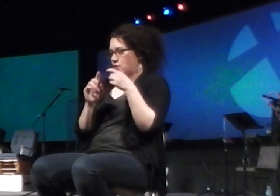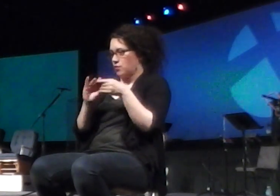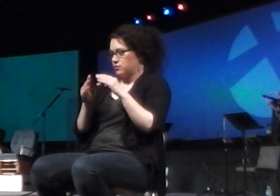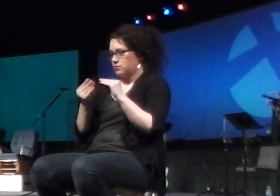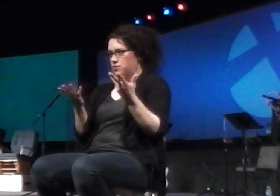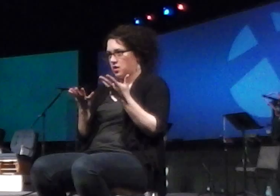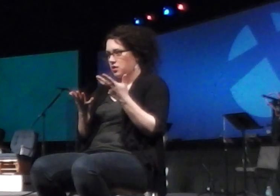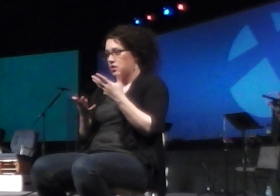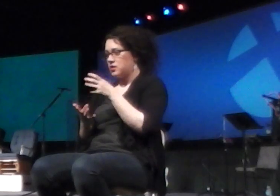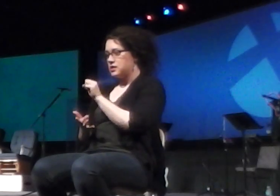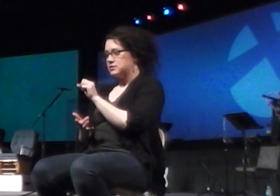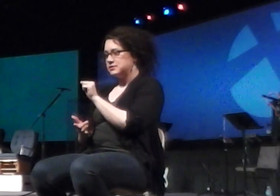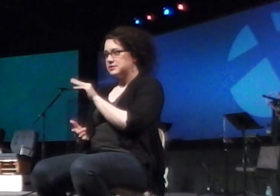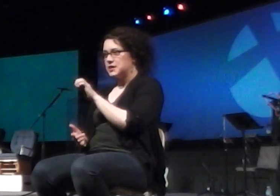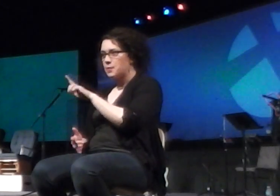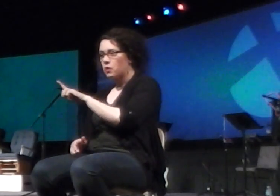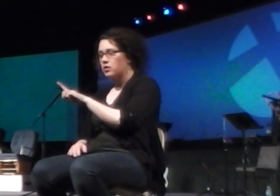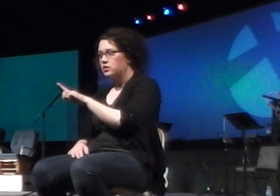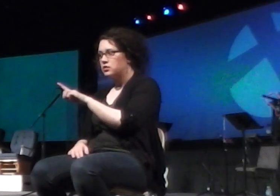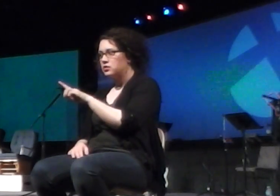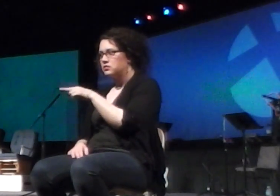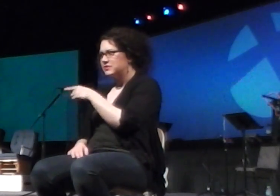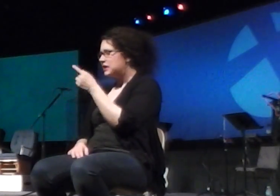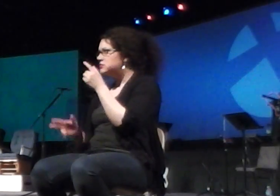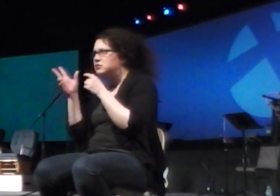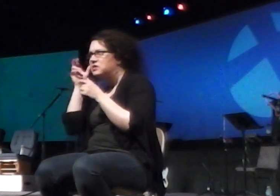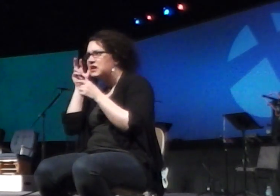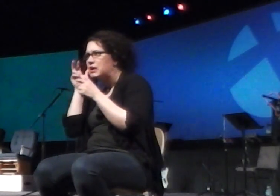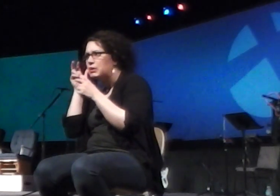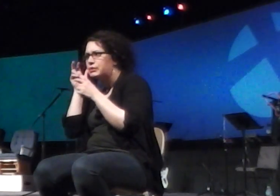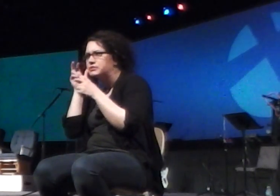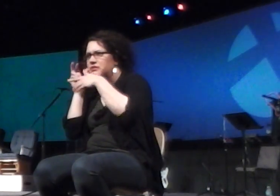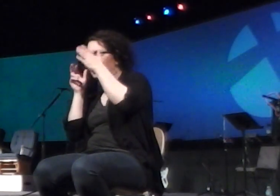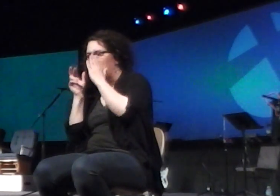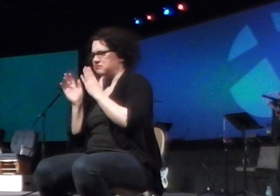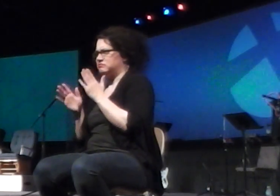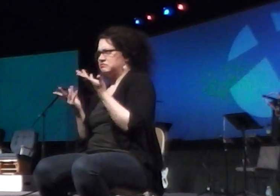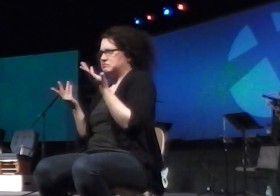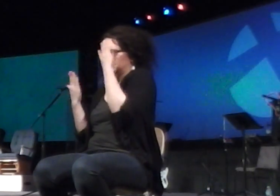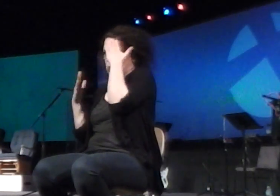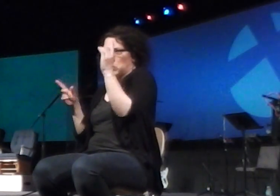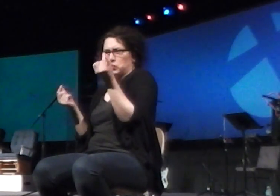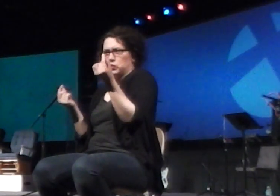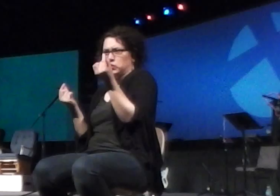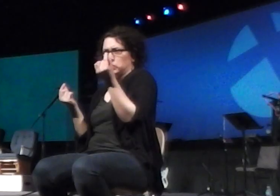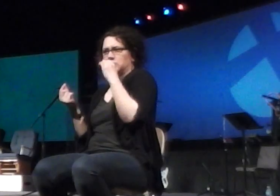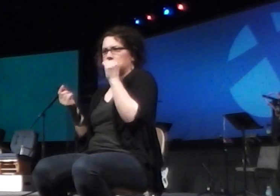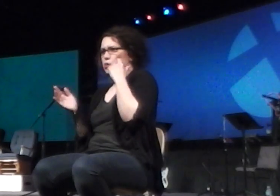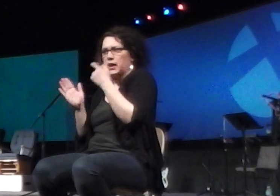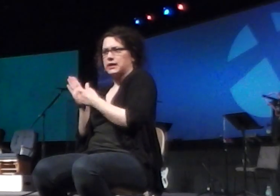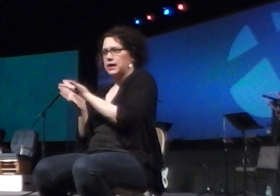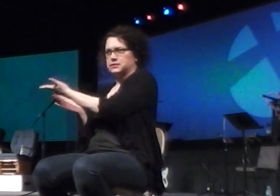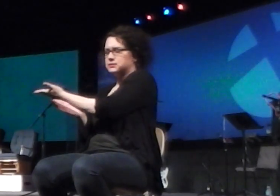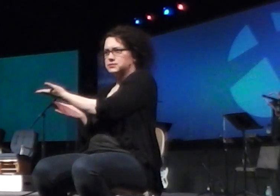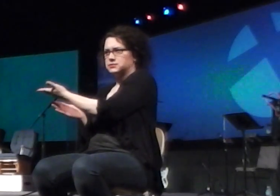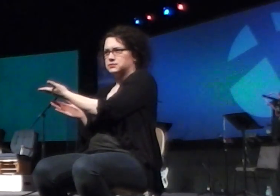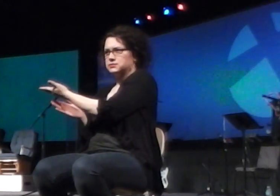voice of God, he doesn't know what to do with that. He doesn't recognize it. And he